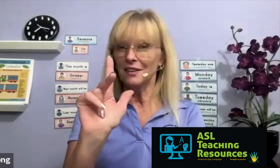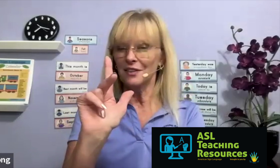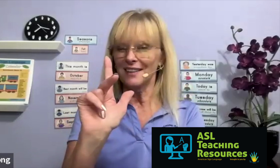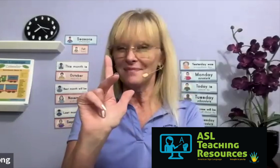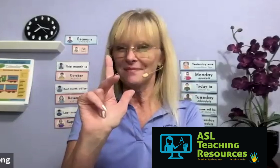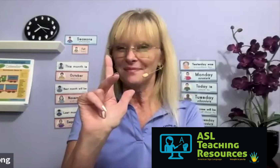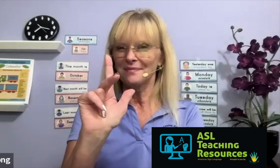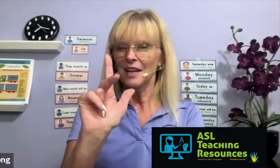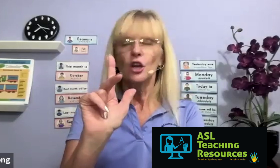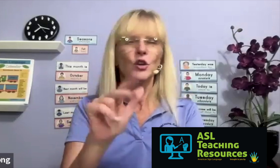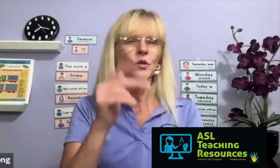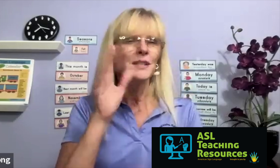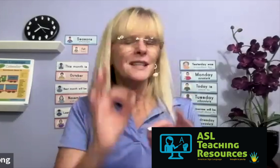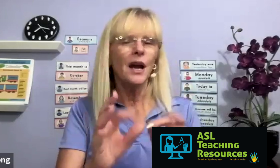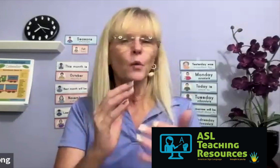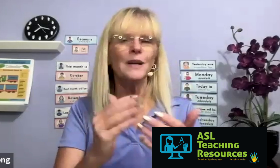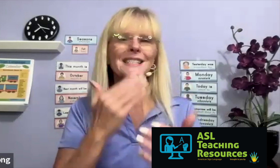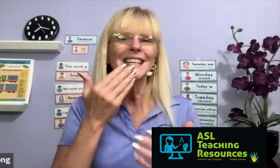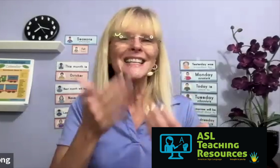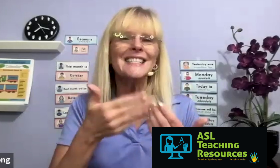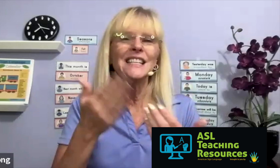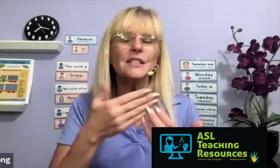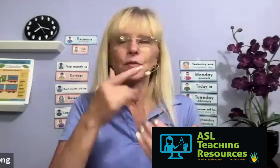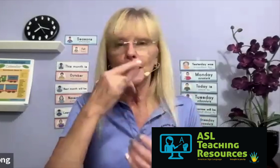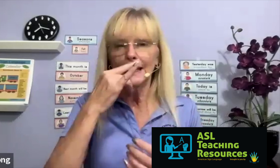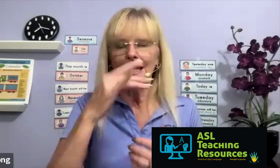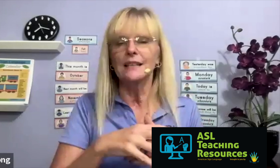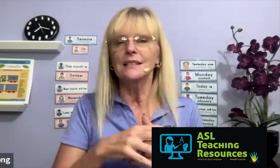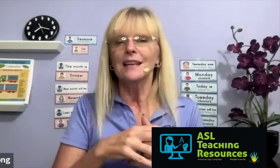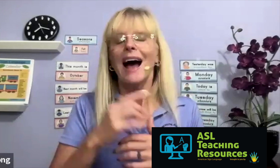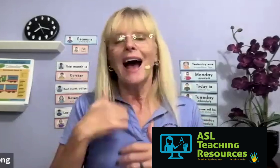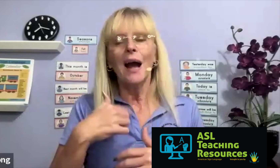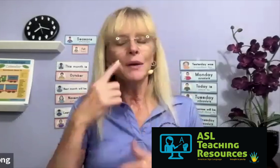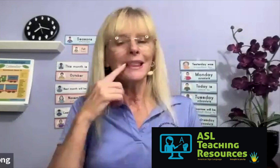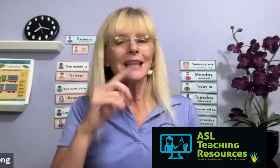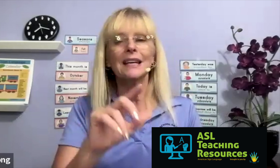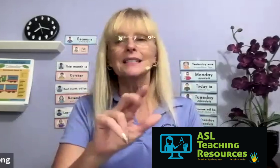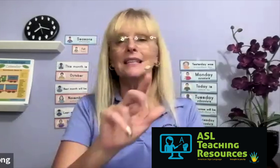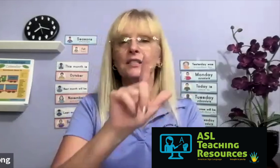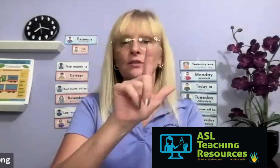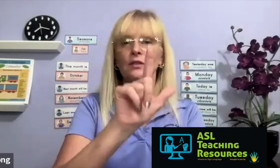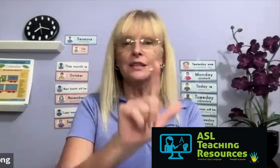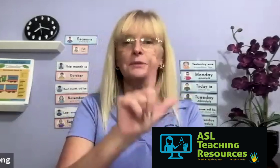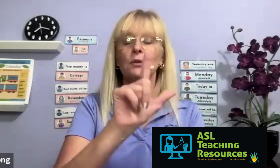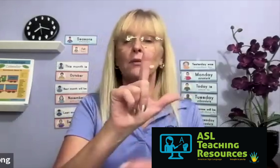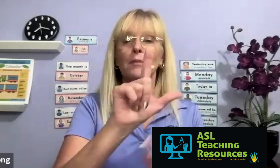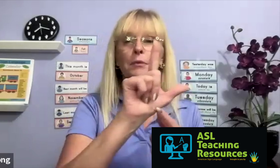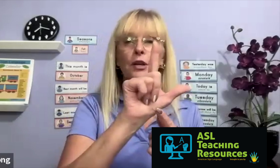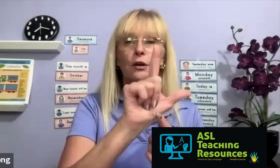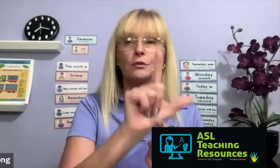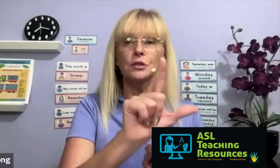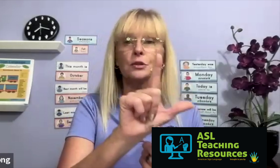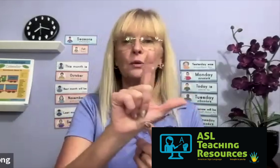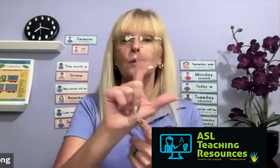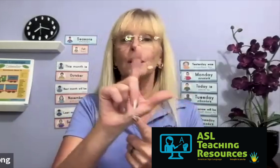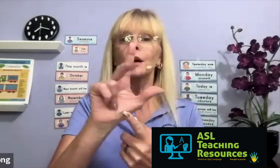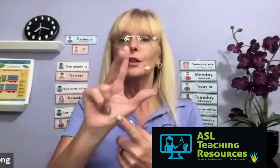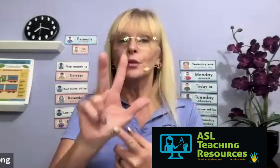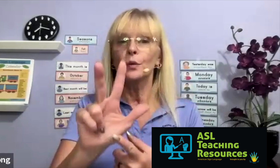23. You decide what's easiest for the kids. I would think it's easier for them to remember to go 2, 3,